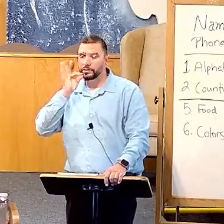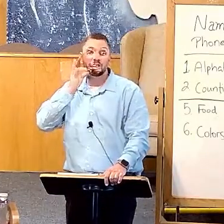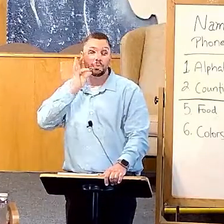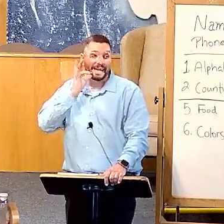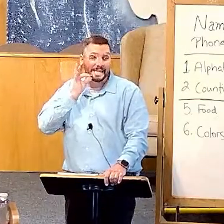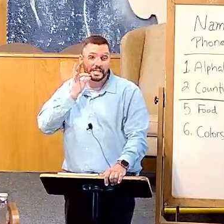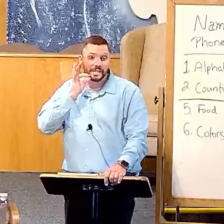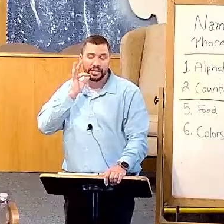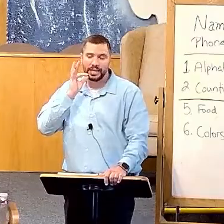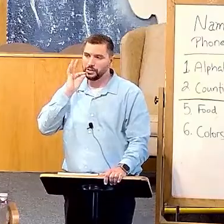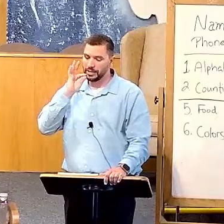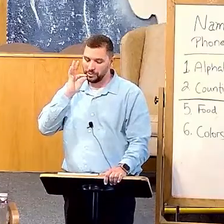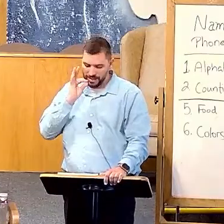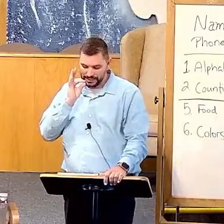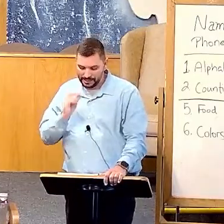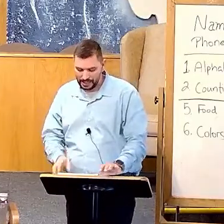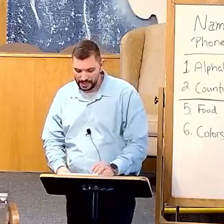sweet, and so that's why that's like that.